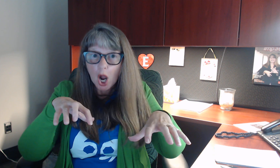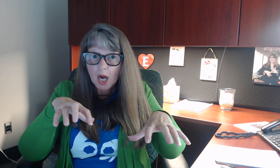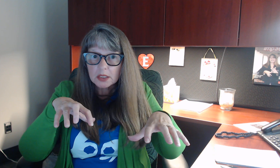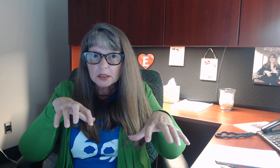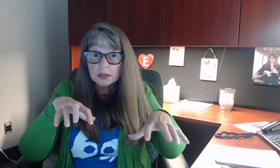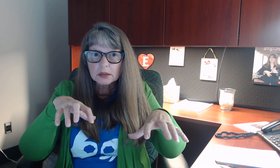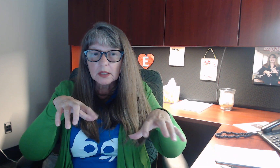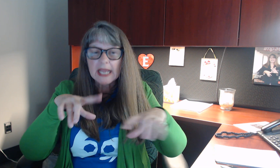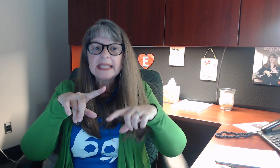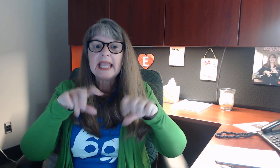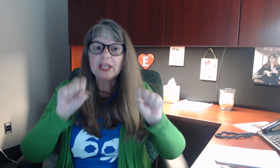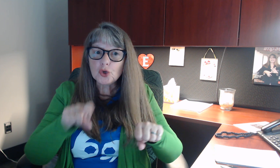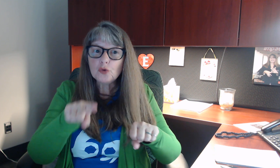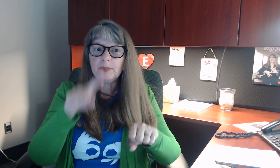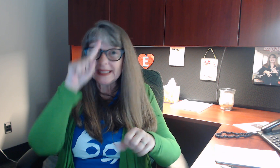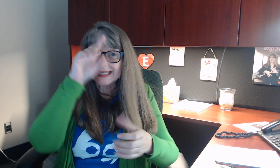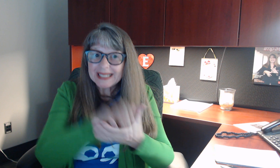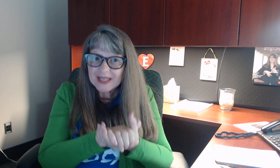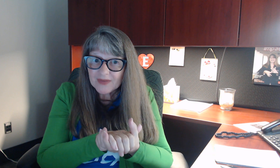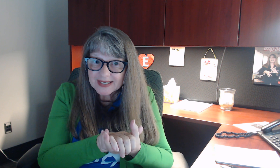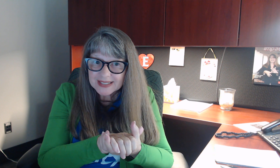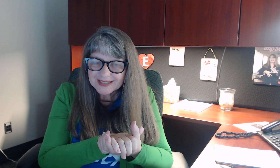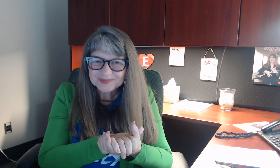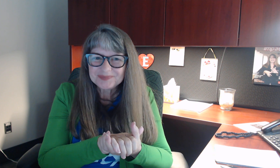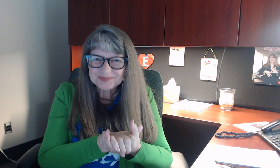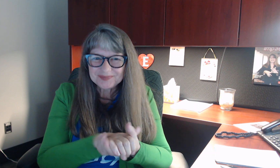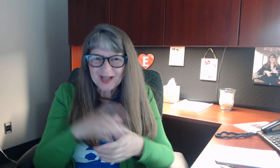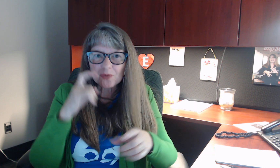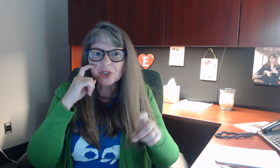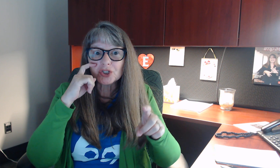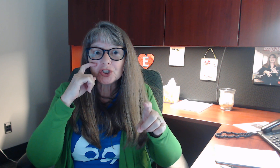Shocked. Can you believe it? I was shocked.